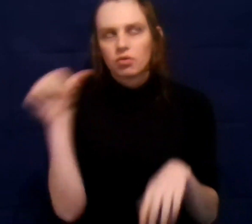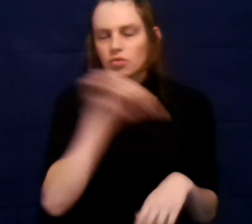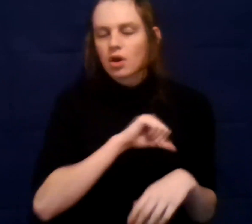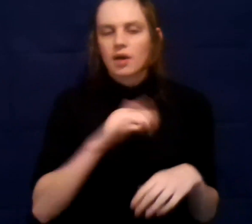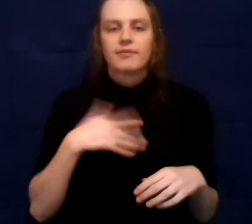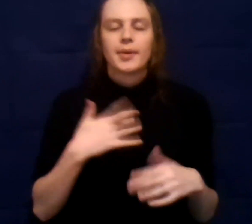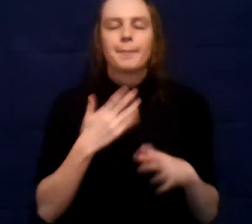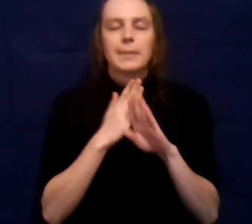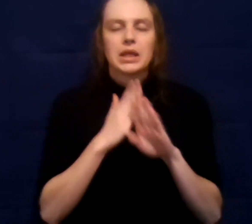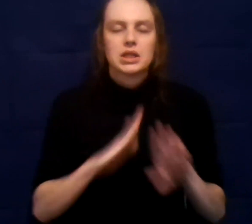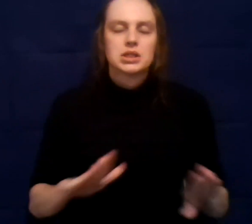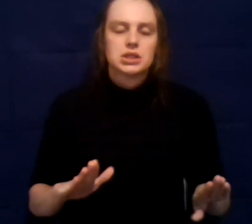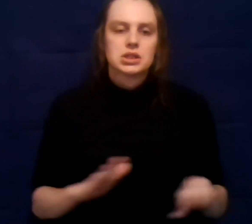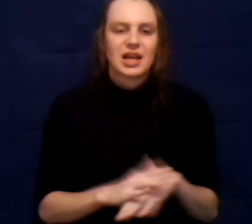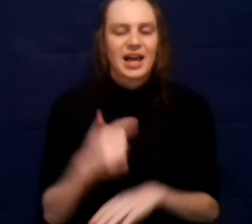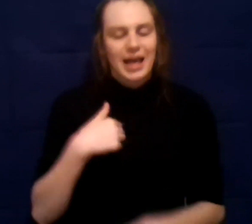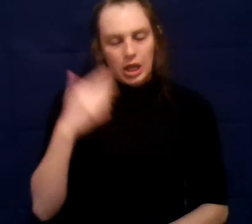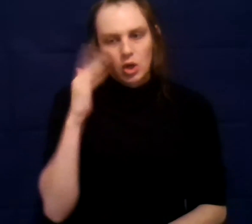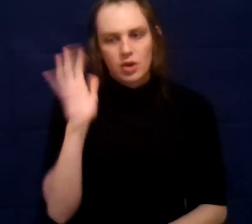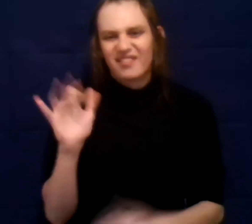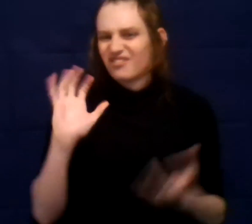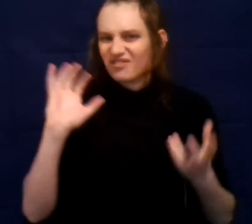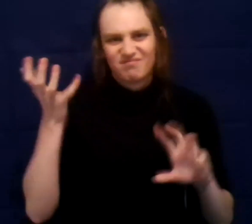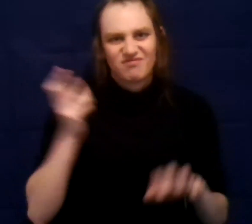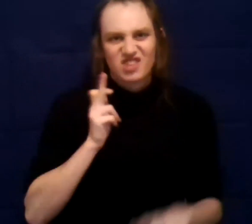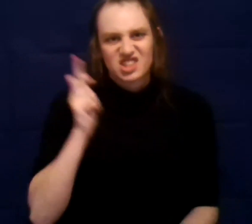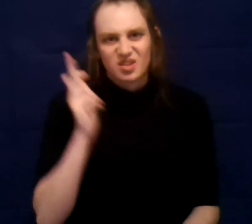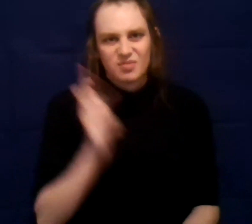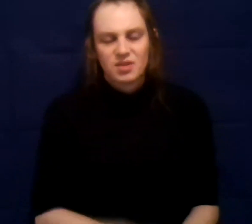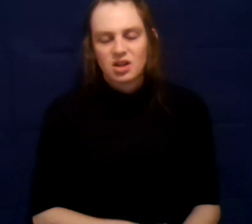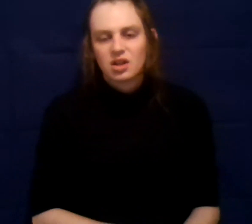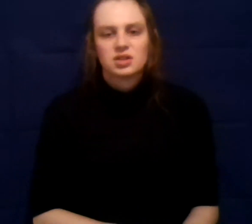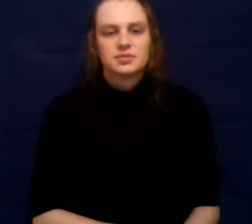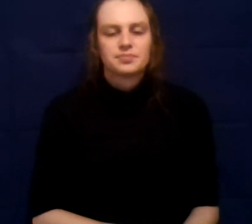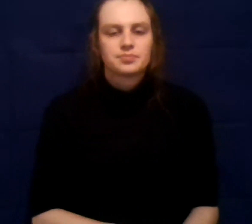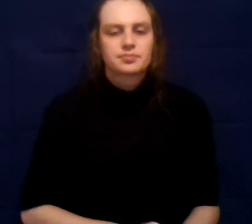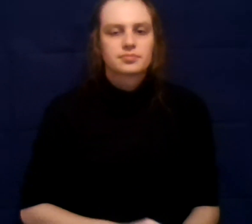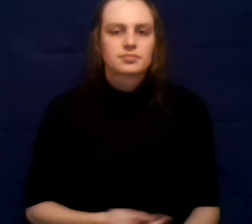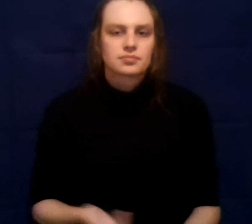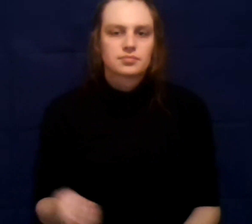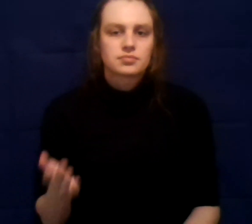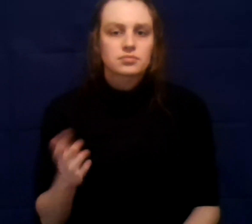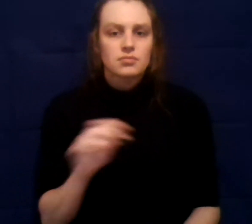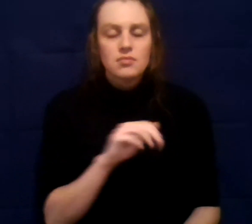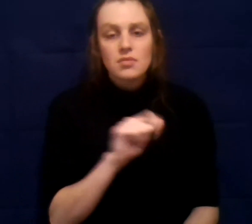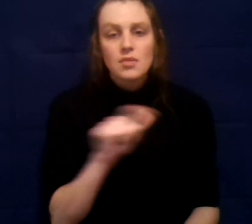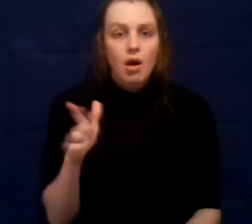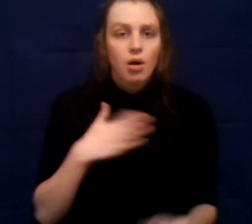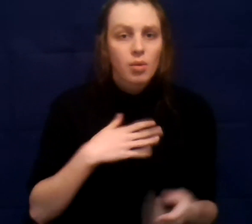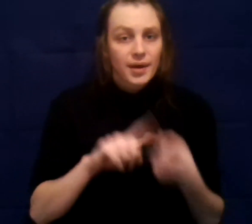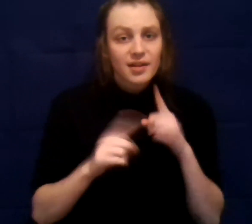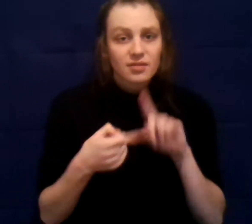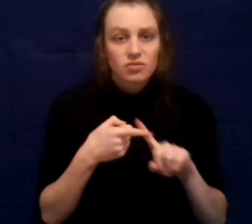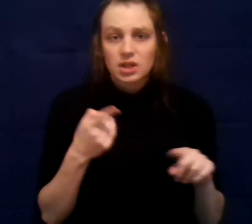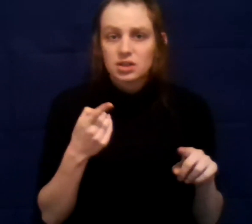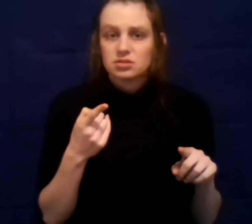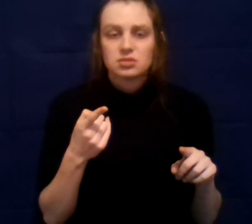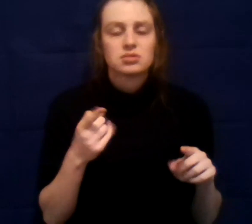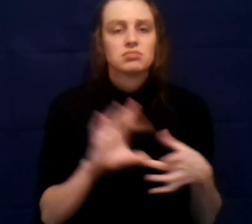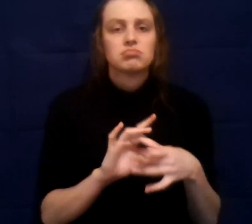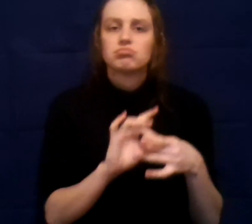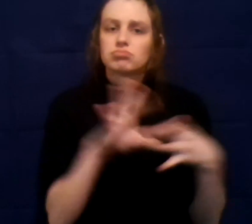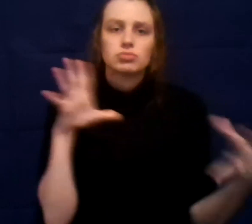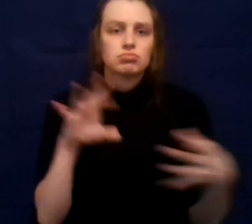And I just remember feeling it was kind of like I had lost all my friends and I just didn't really talk to any of my